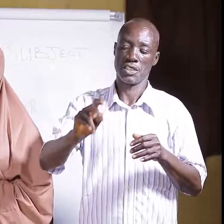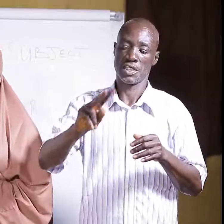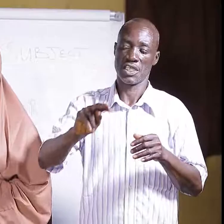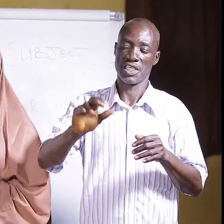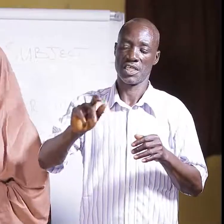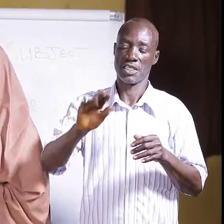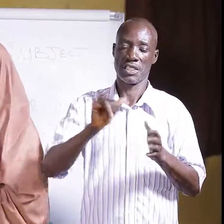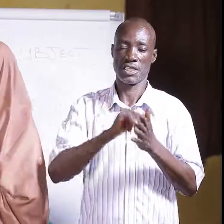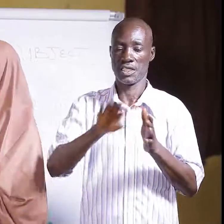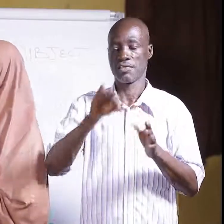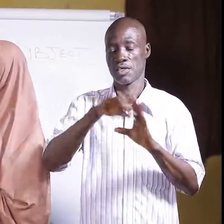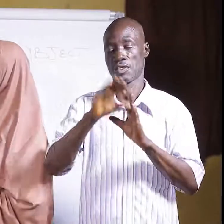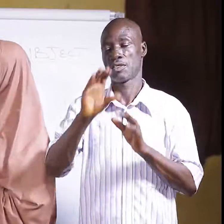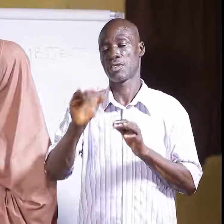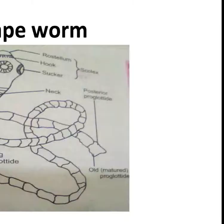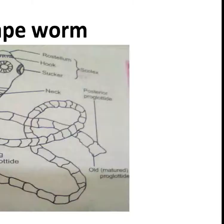in cattle.